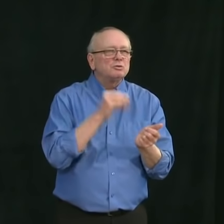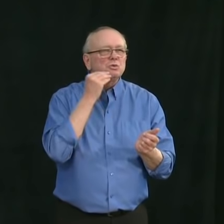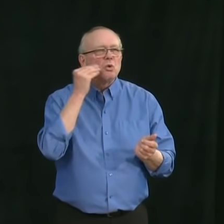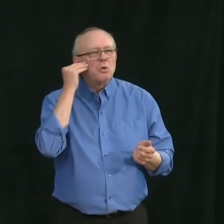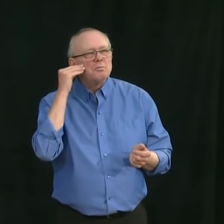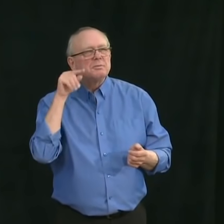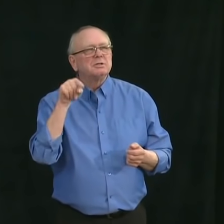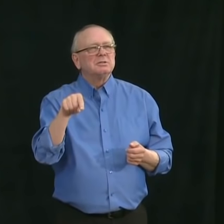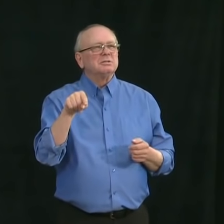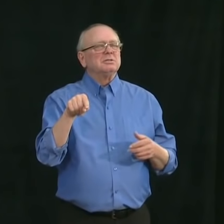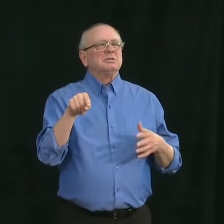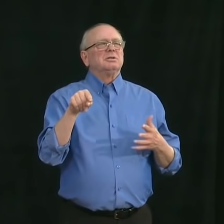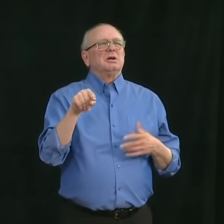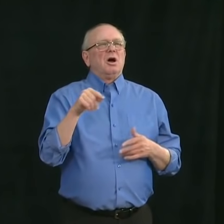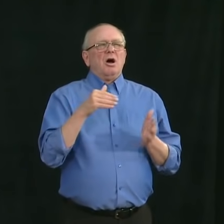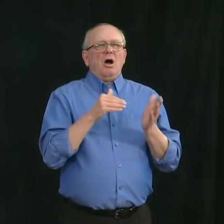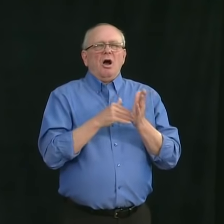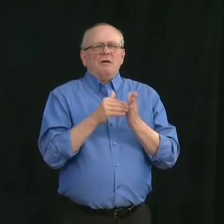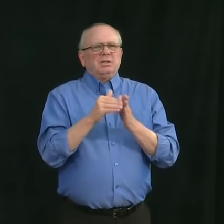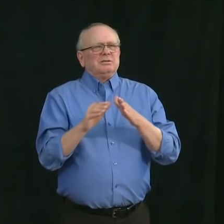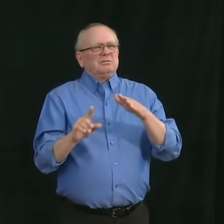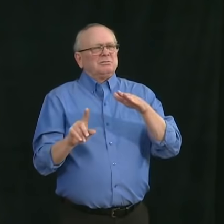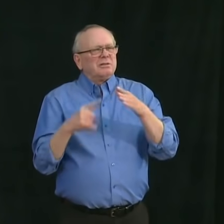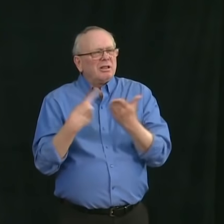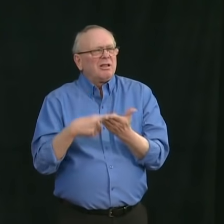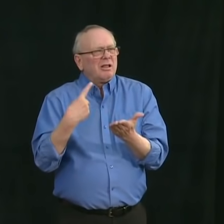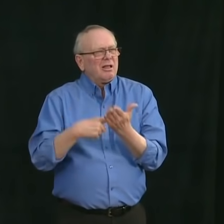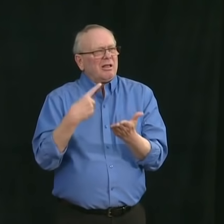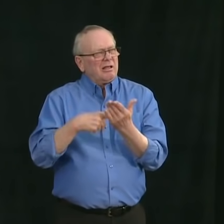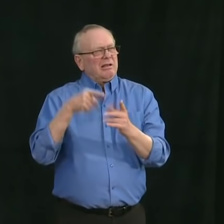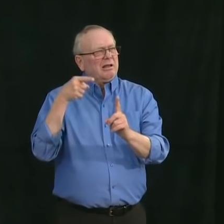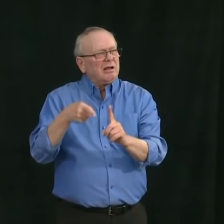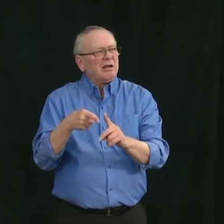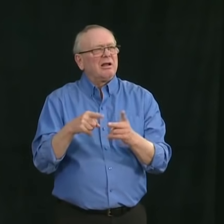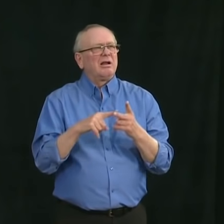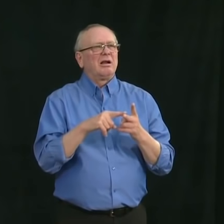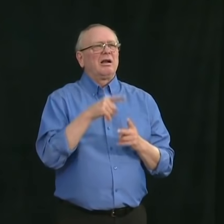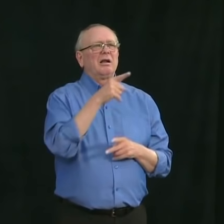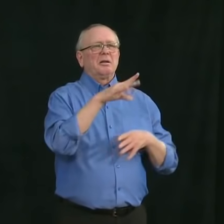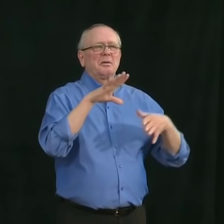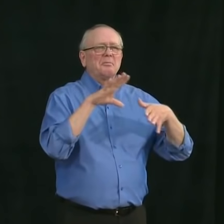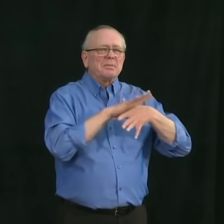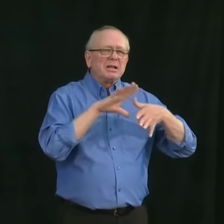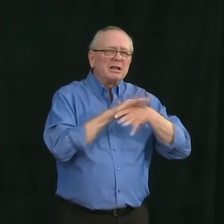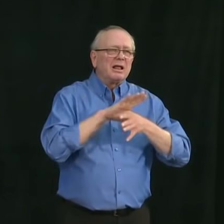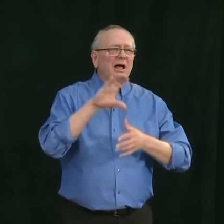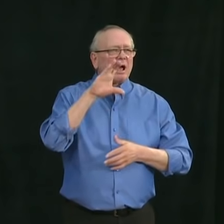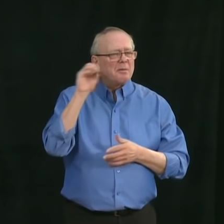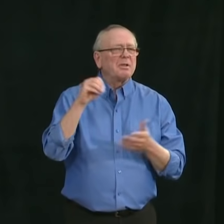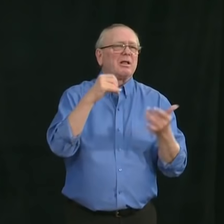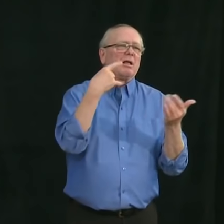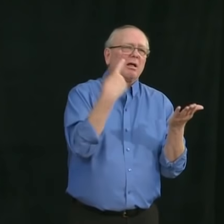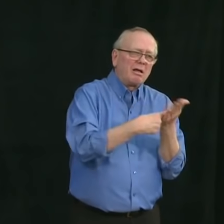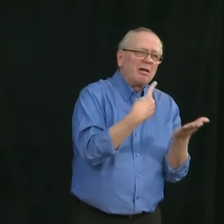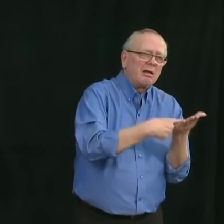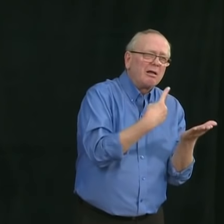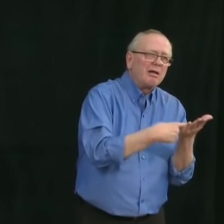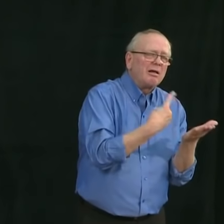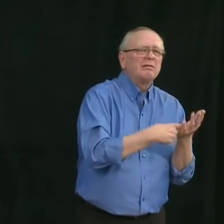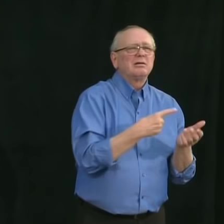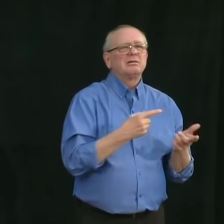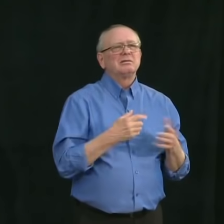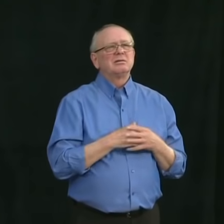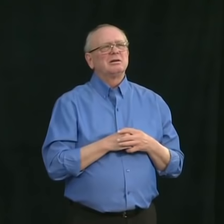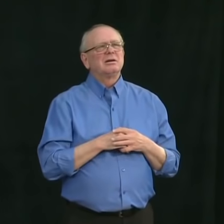or the Cargill plant outbreak, and I'm not asking about that. And there's been a lot of stories about outbreaks